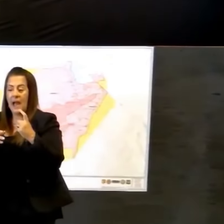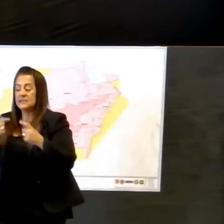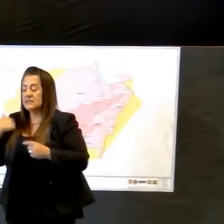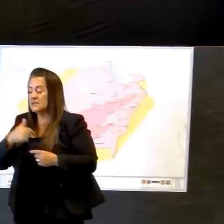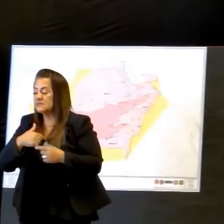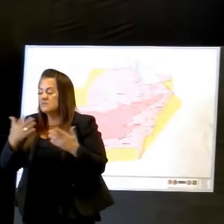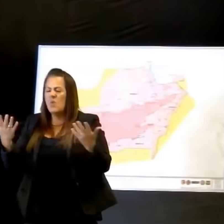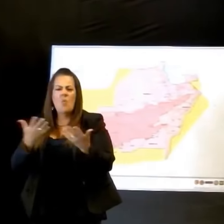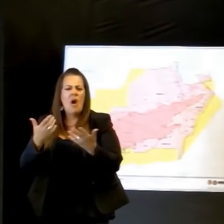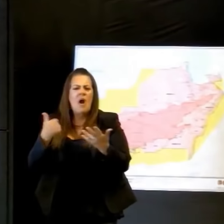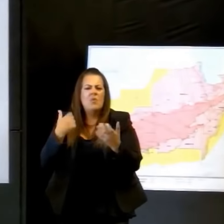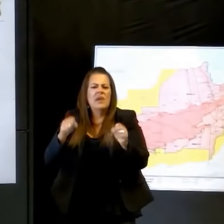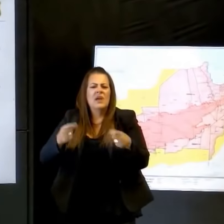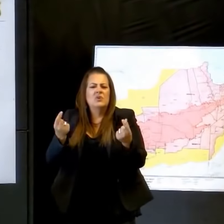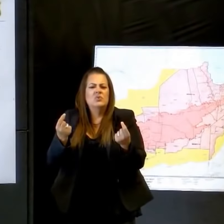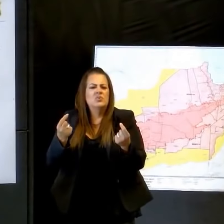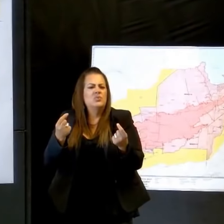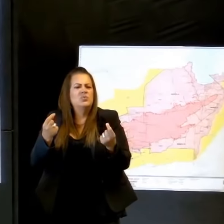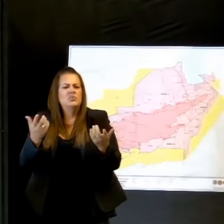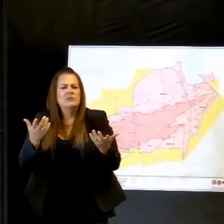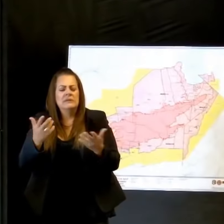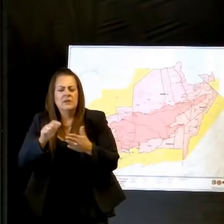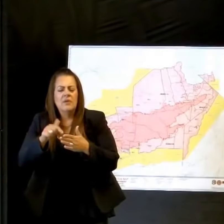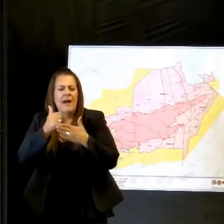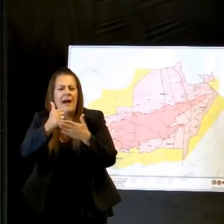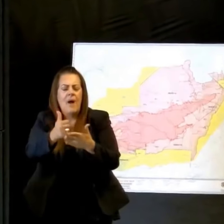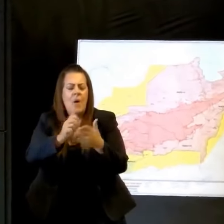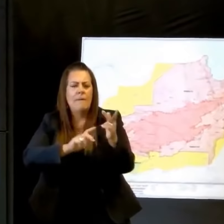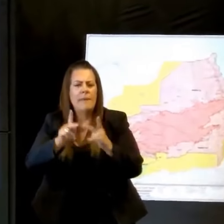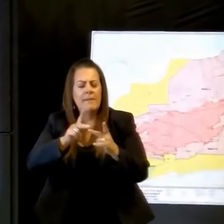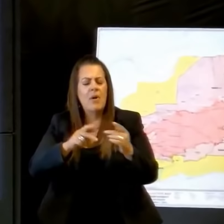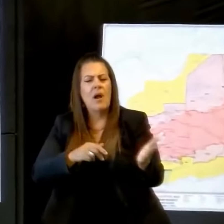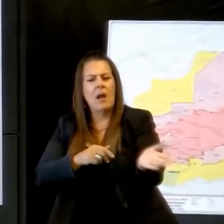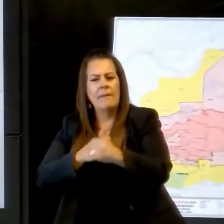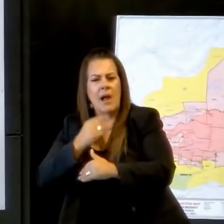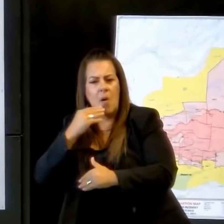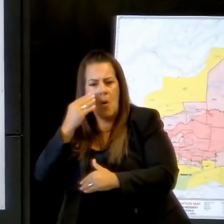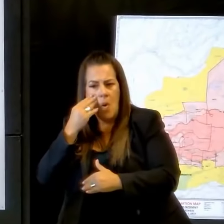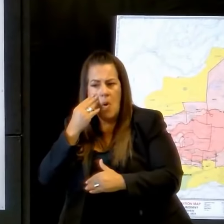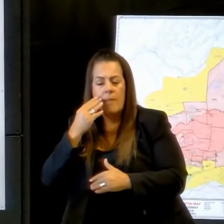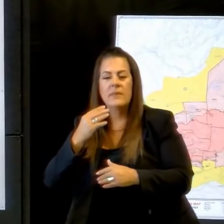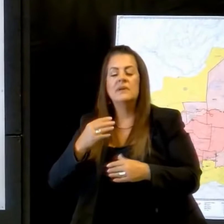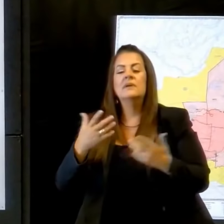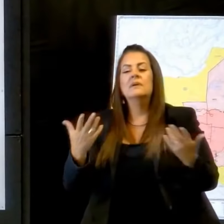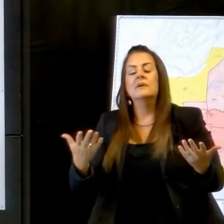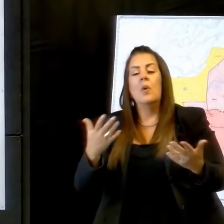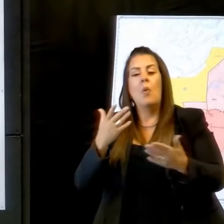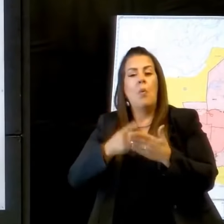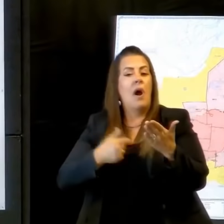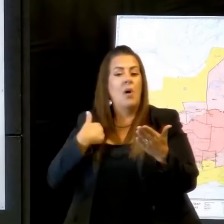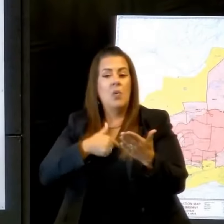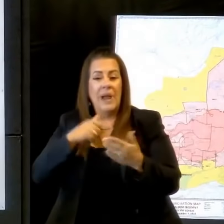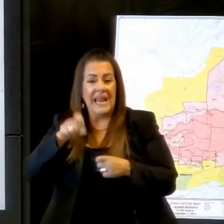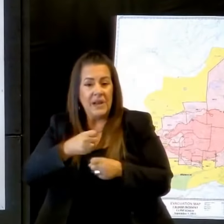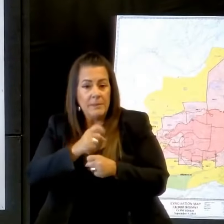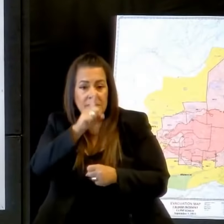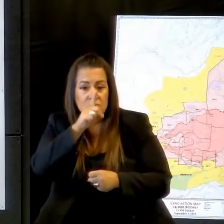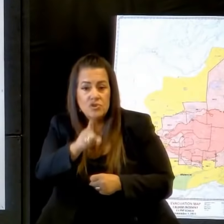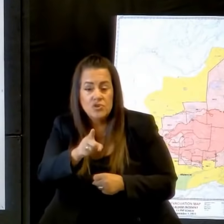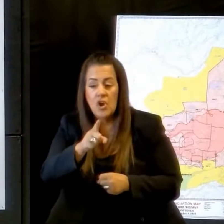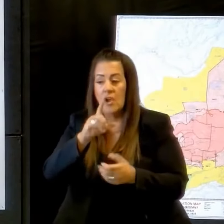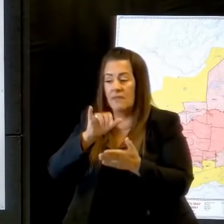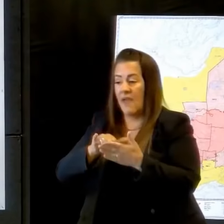is, what are the things we have to accomplish in order to get people back home and into their residences? So some of that is making sure that the